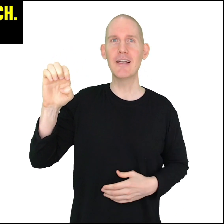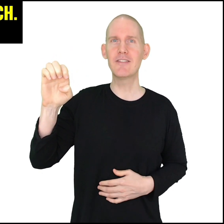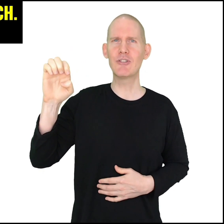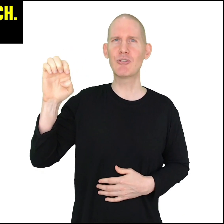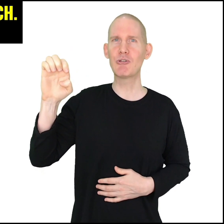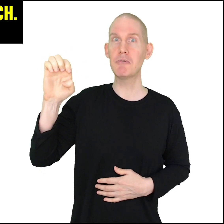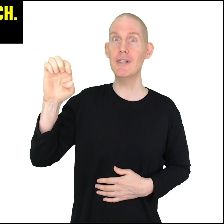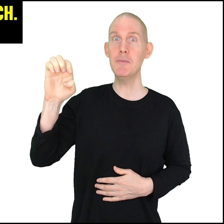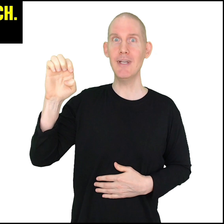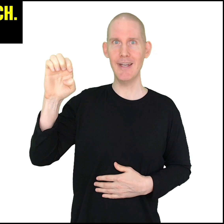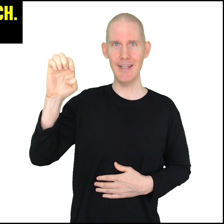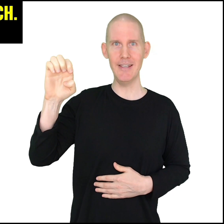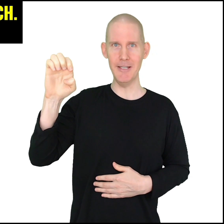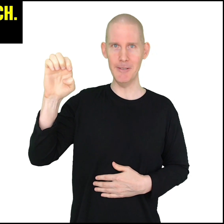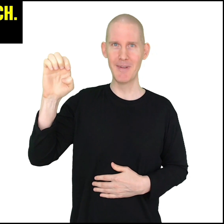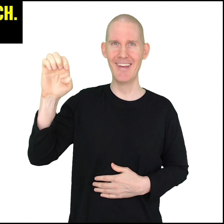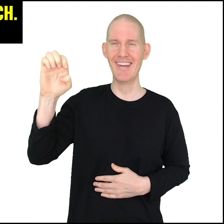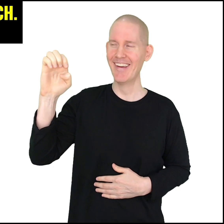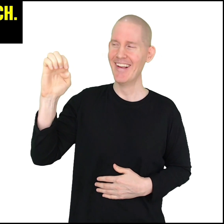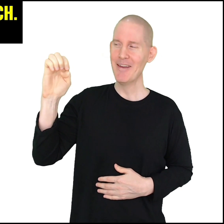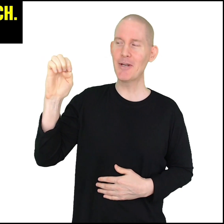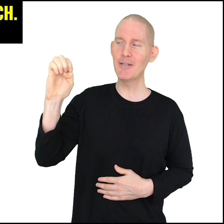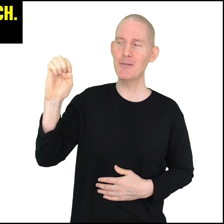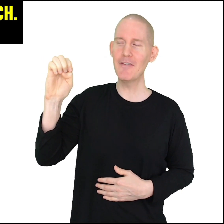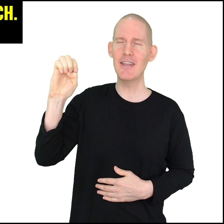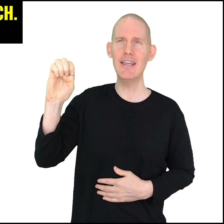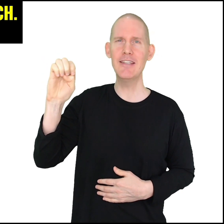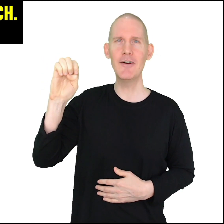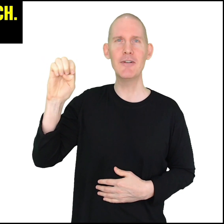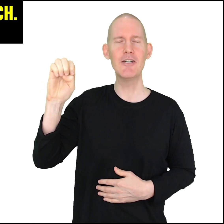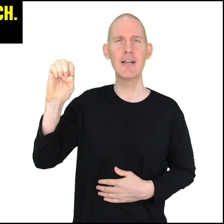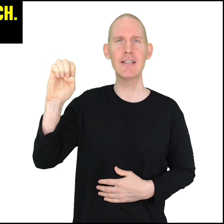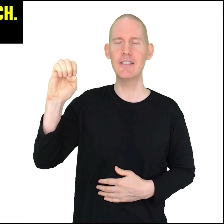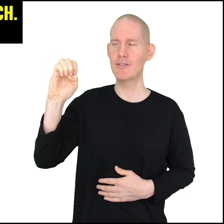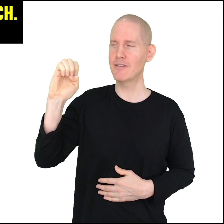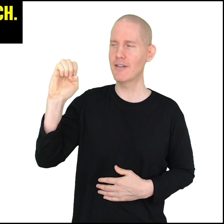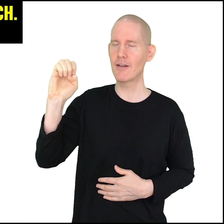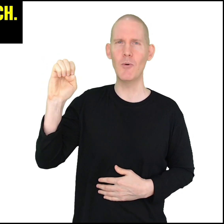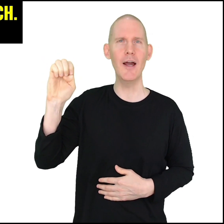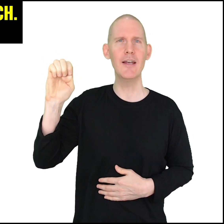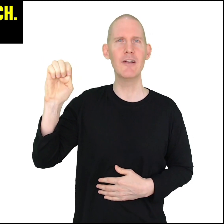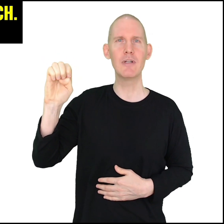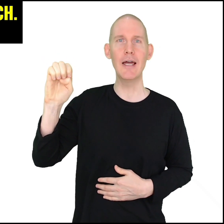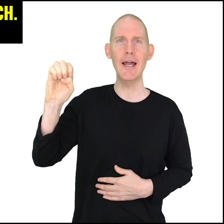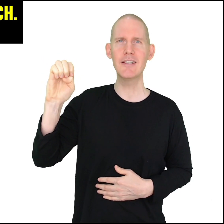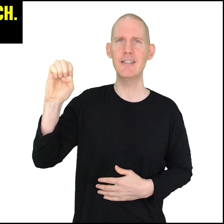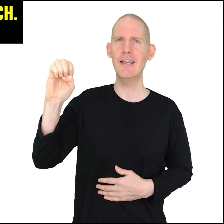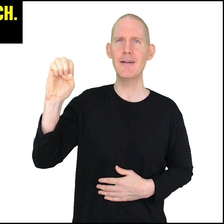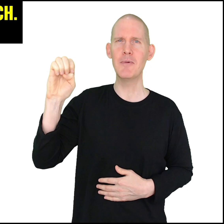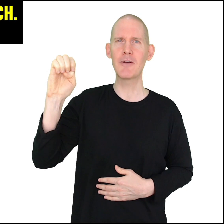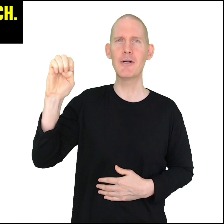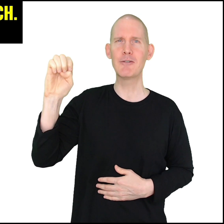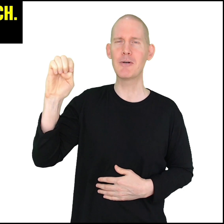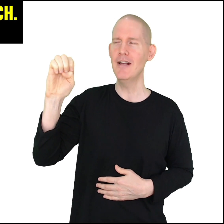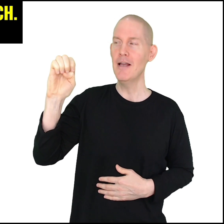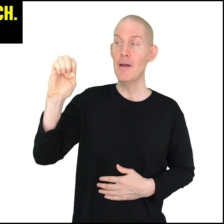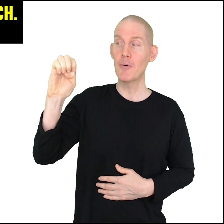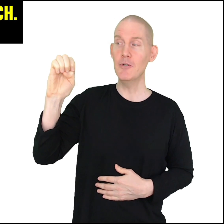the screaming E. Because you have the E down here, I guess is the quiet and relaxed E. I'm not quite sure. But when you